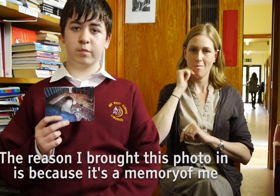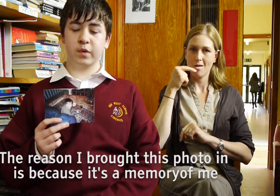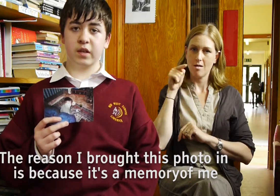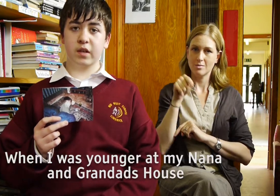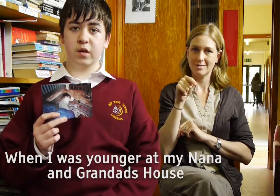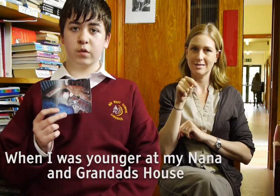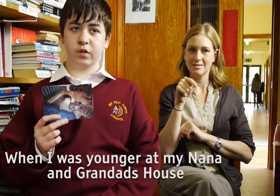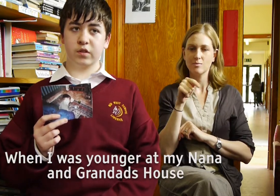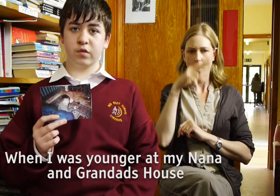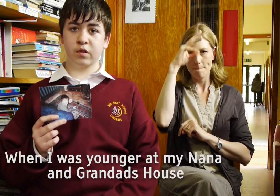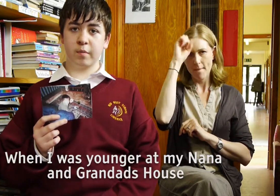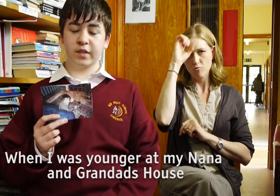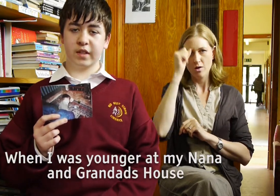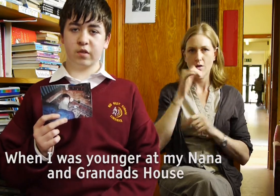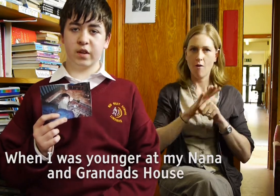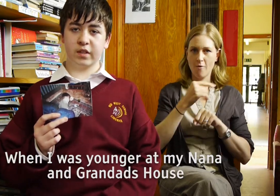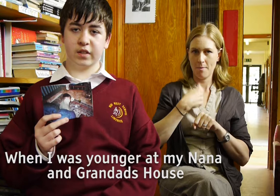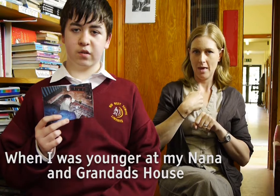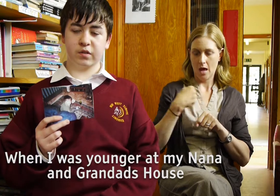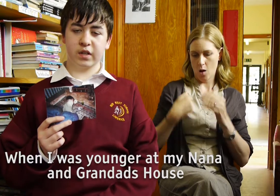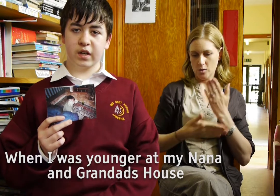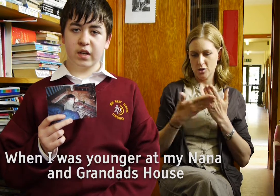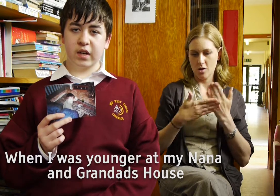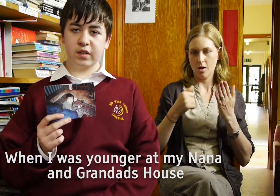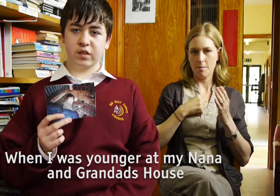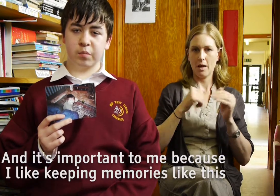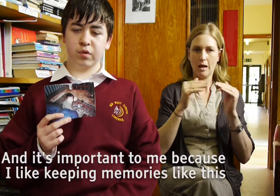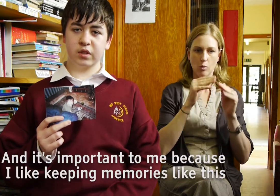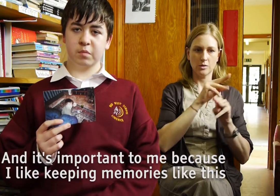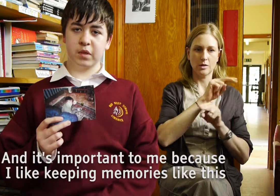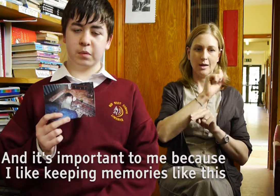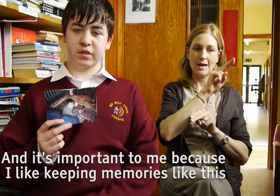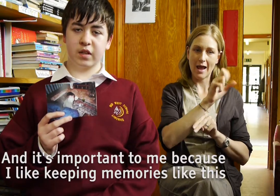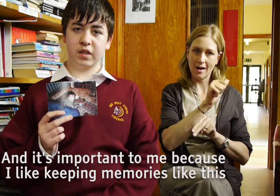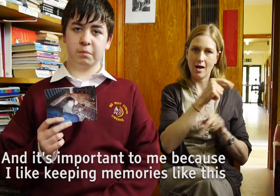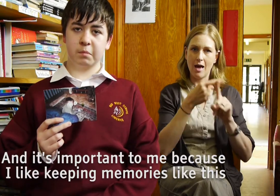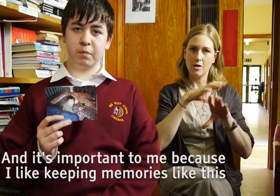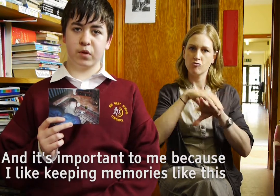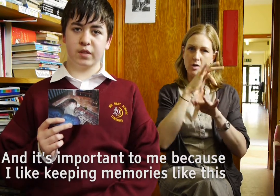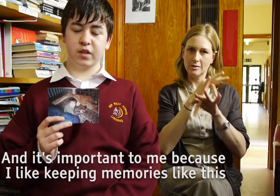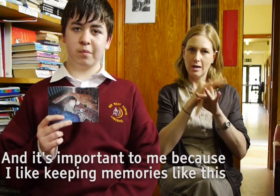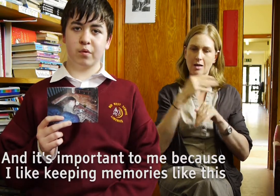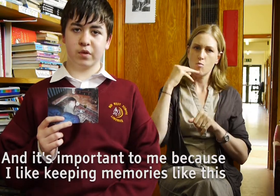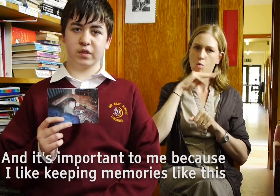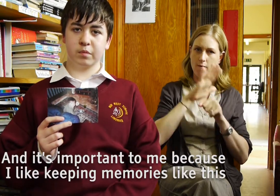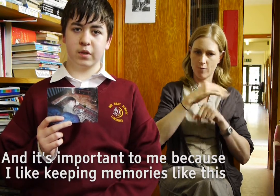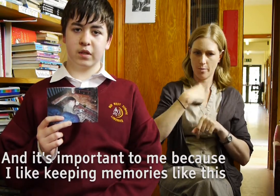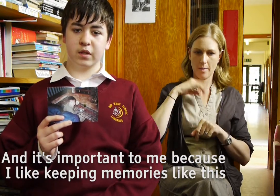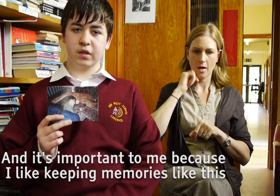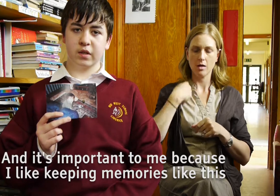me when I was younger at my Nana and Granda's house, and it's important to me because I like keeping memories that are important to me, like